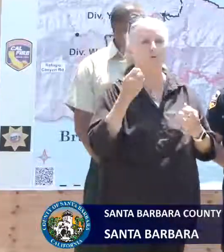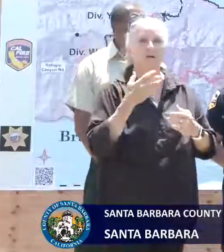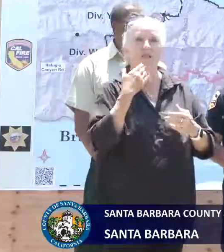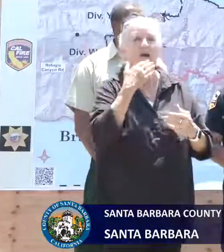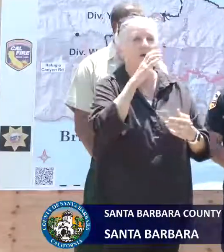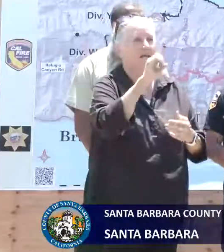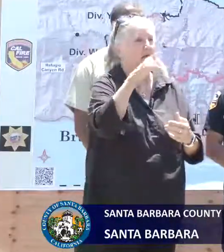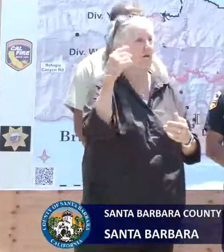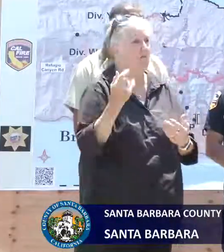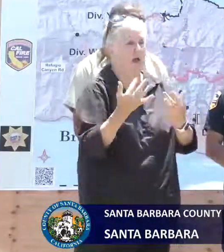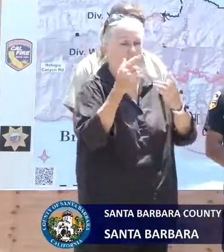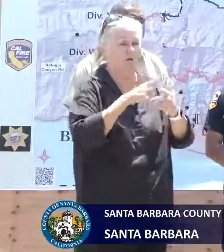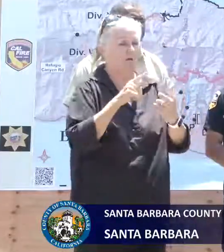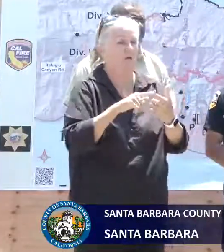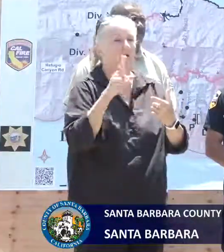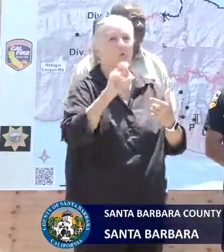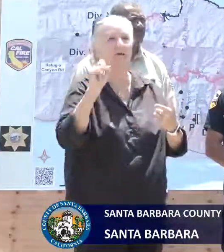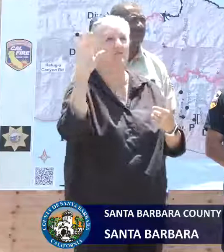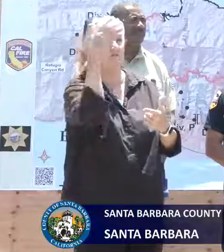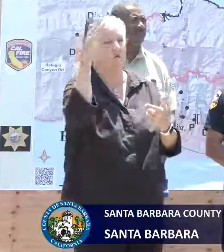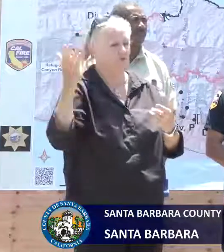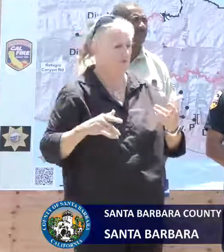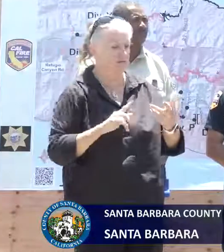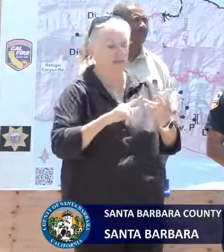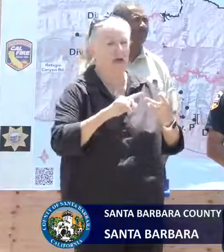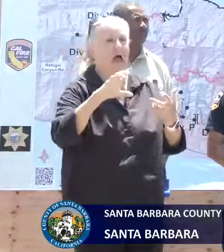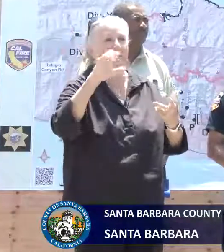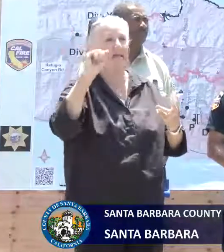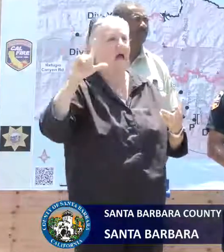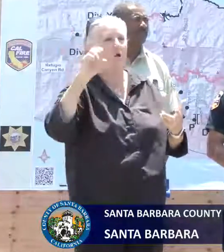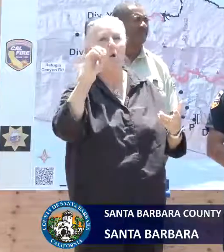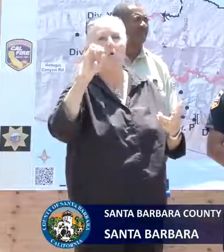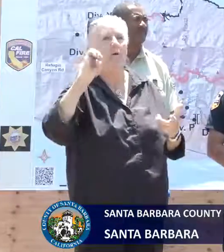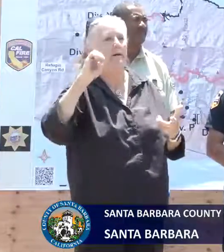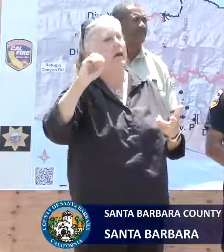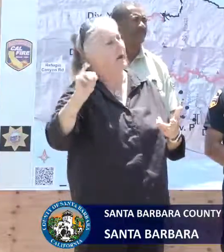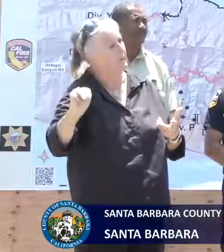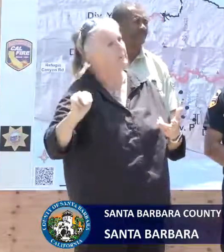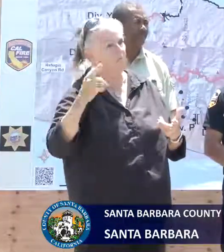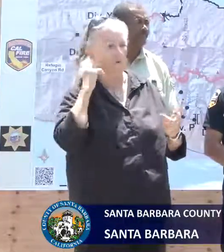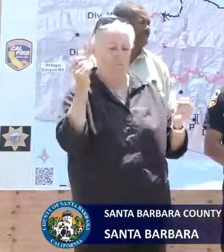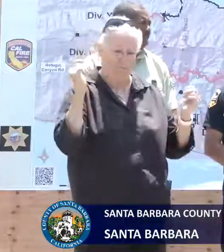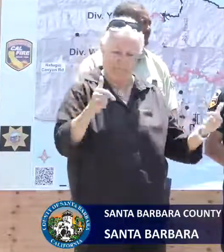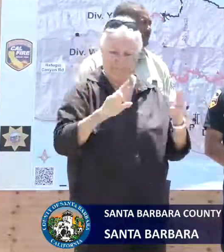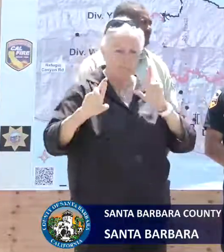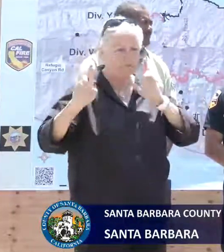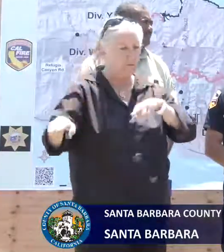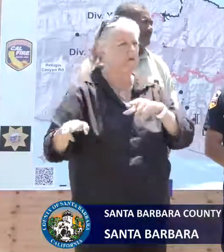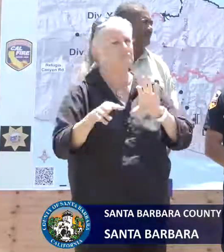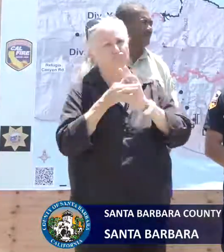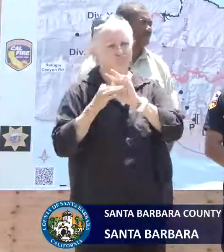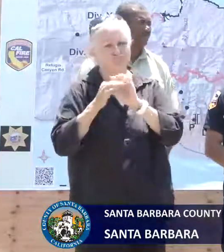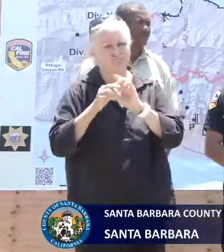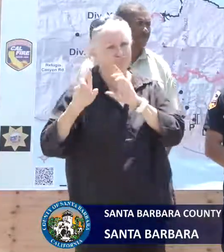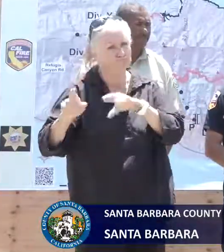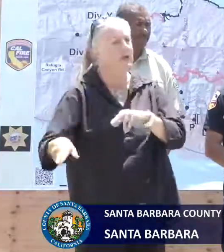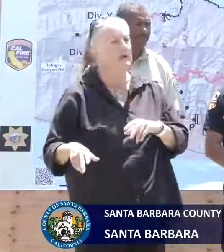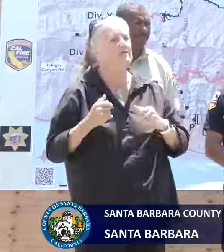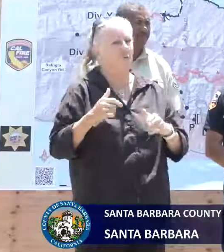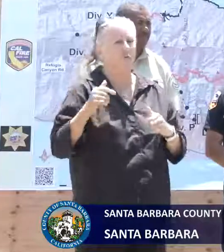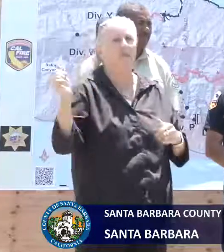the United States Forest Service, and Cal OEM for the quick and unified response to the Alamo and Whittier